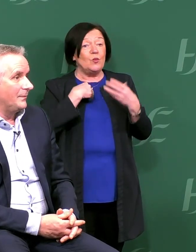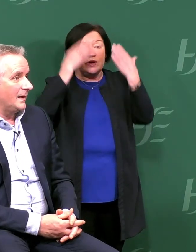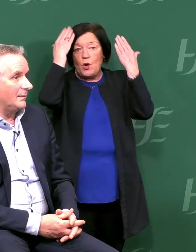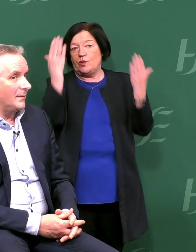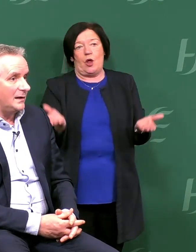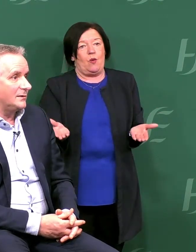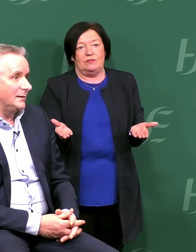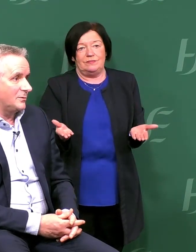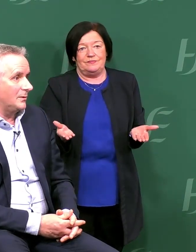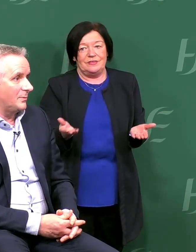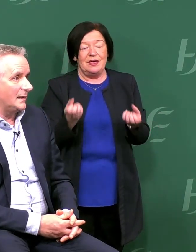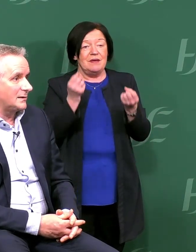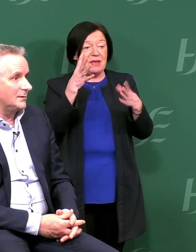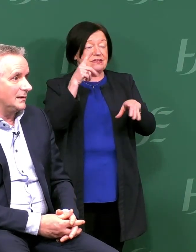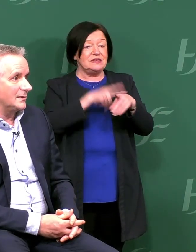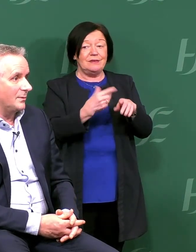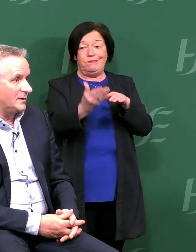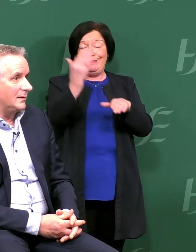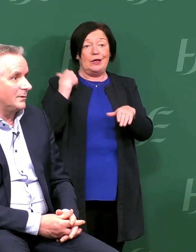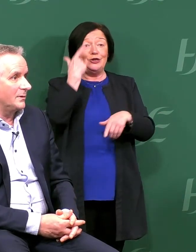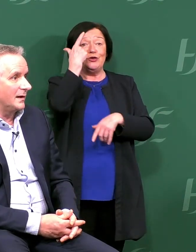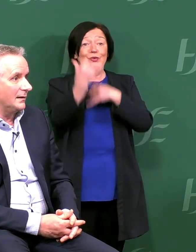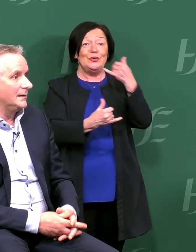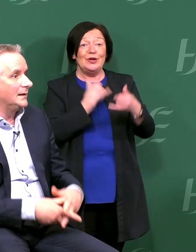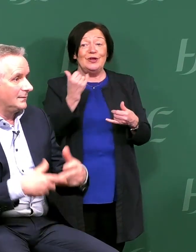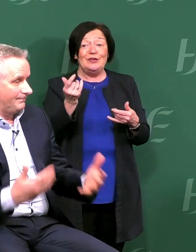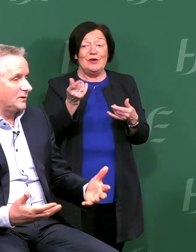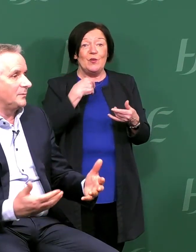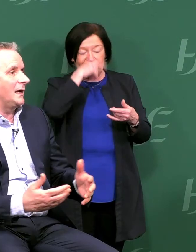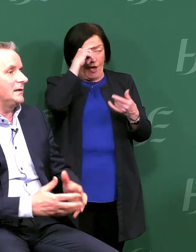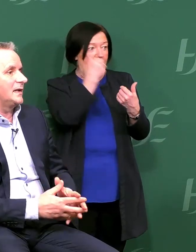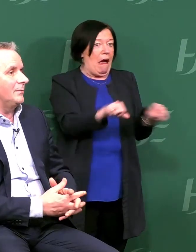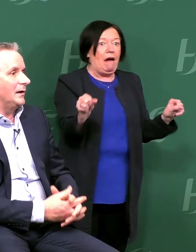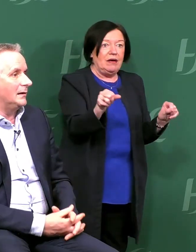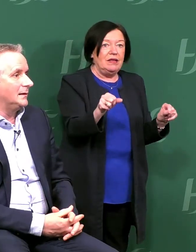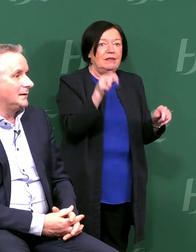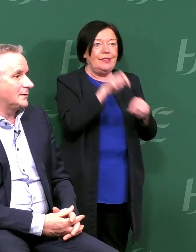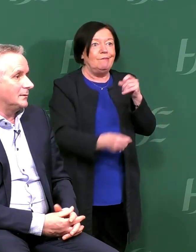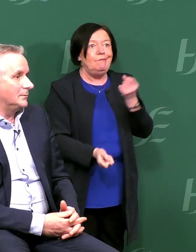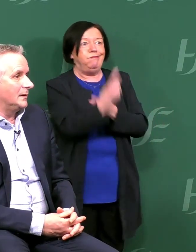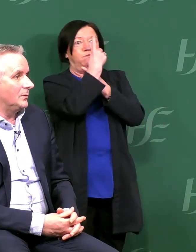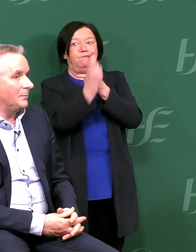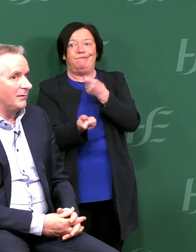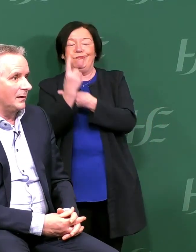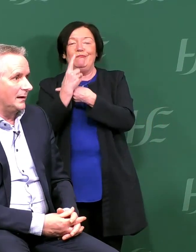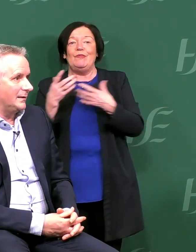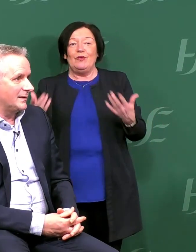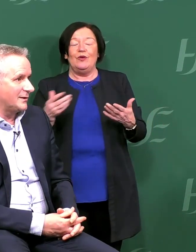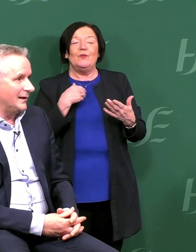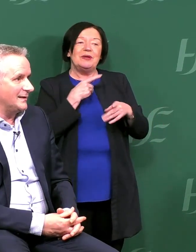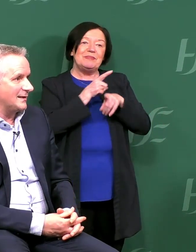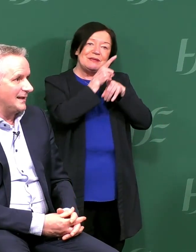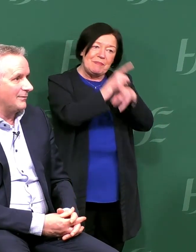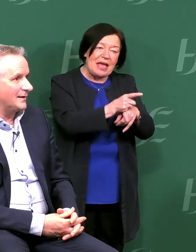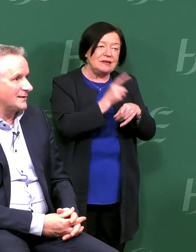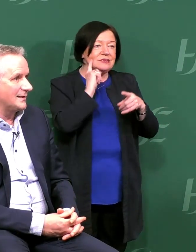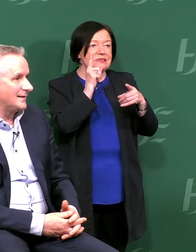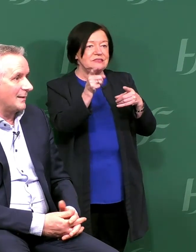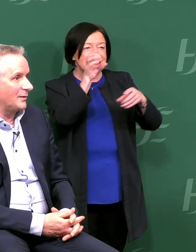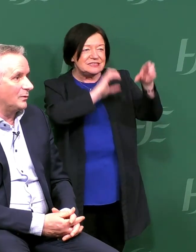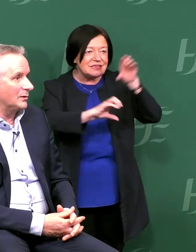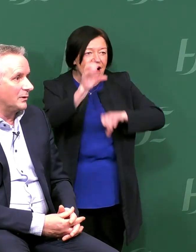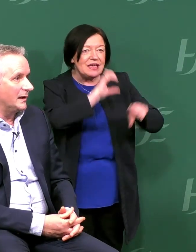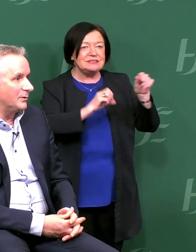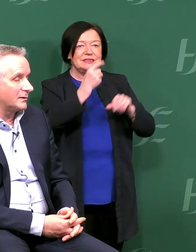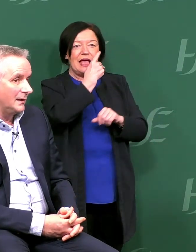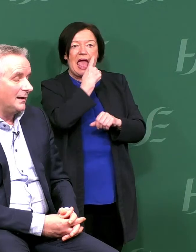know. And many times throughout the past 2 years, when we thought we were there, something else came along. So, we'd be relying on the science and the evidence. It's